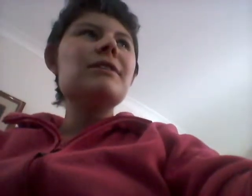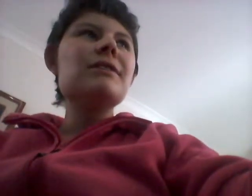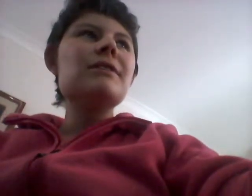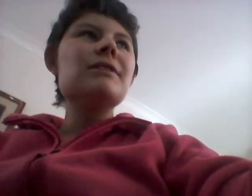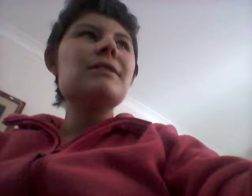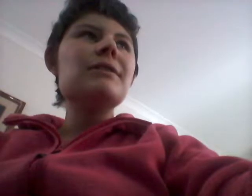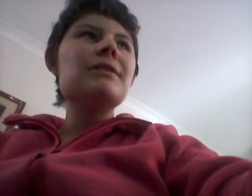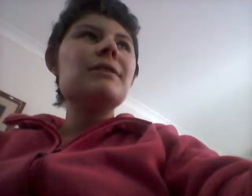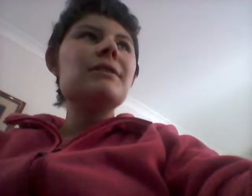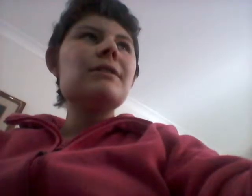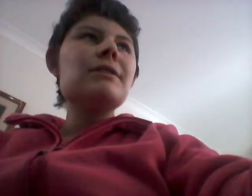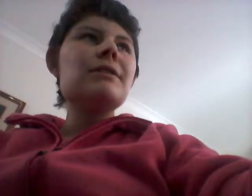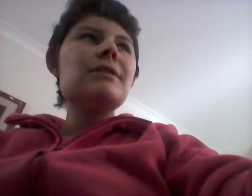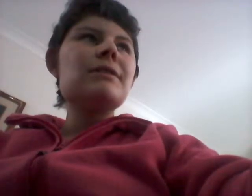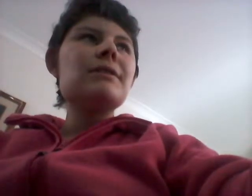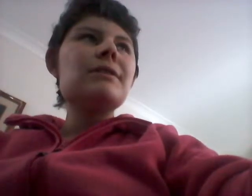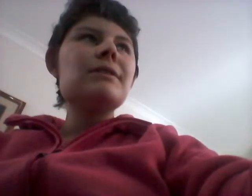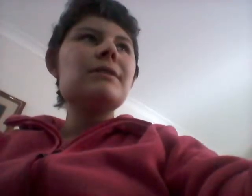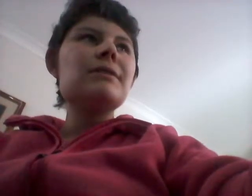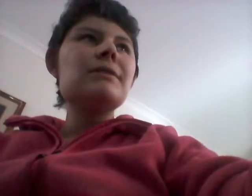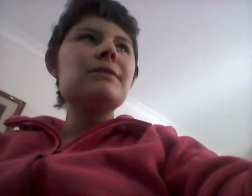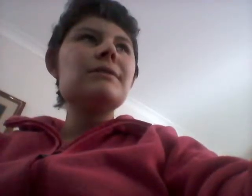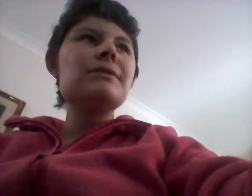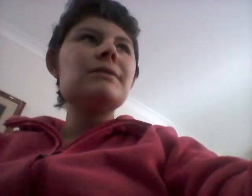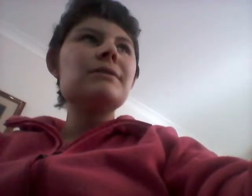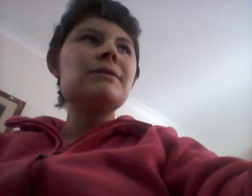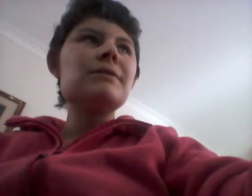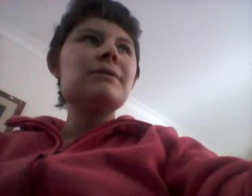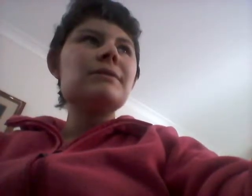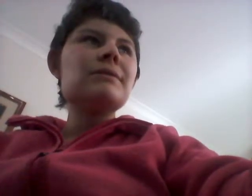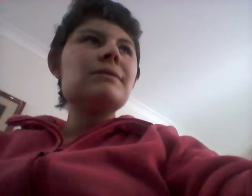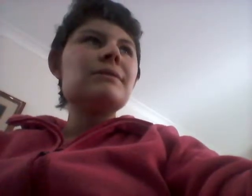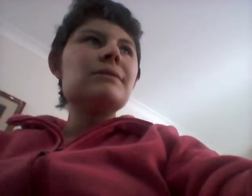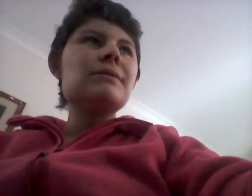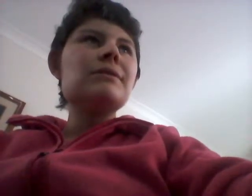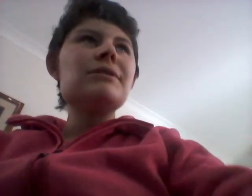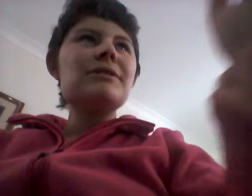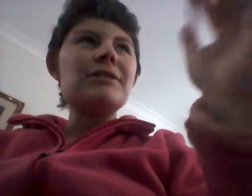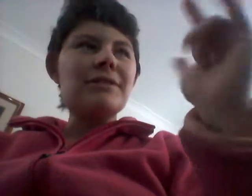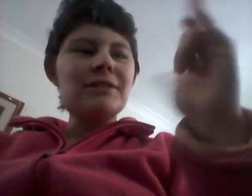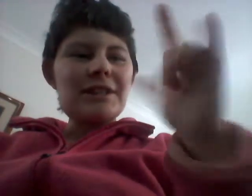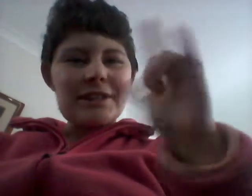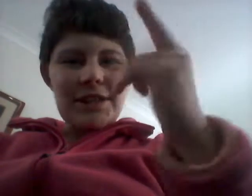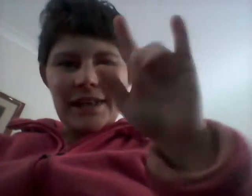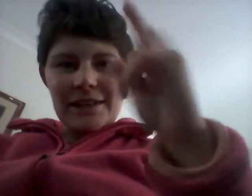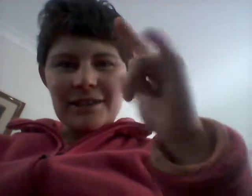yellow is, Mom? Yellow. Starts with Y. Mm-hmm. Oh, I love that. Yellow.